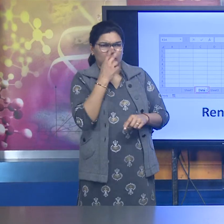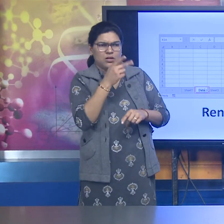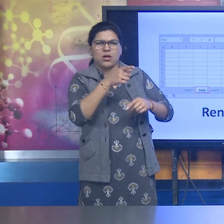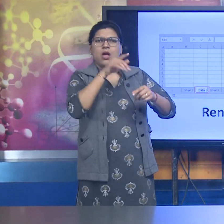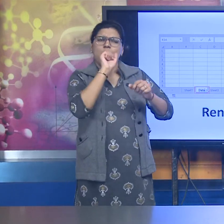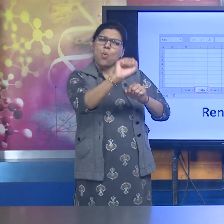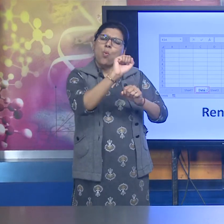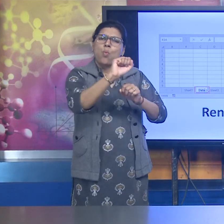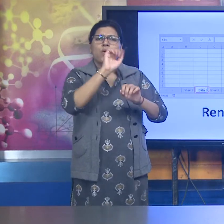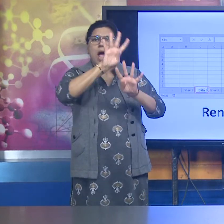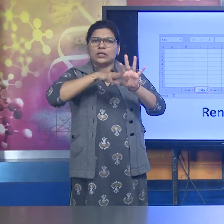name.